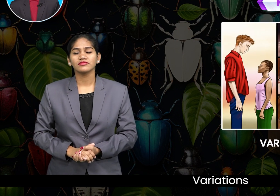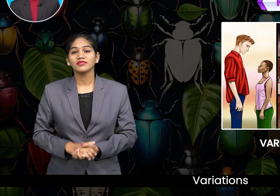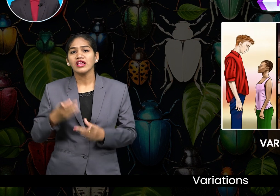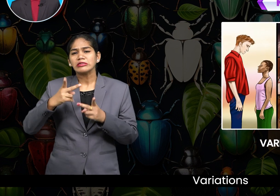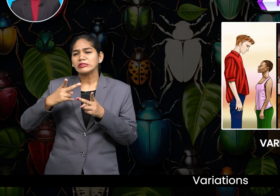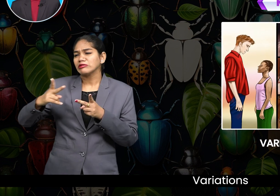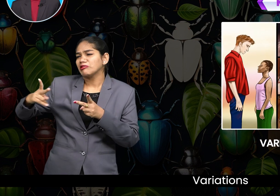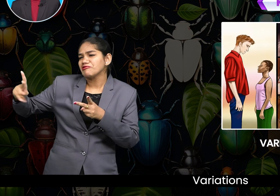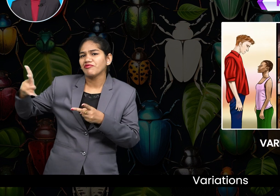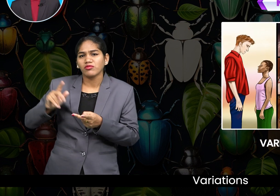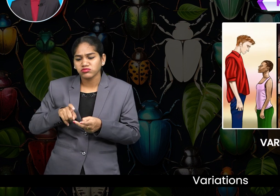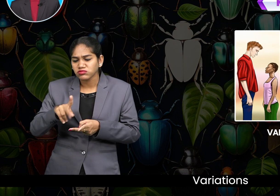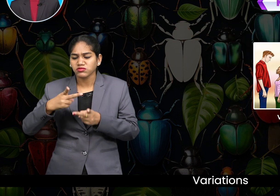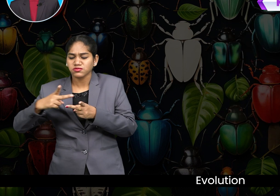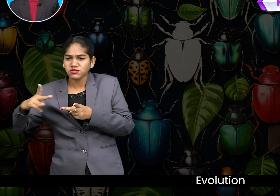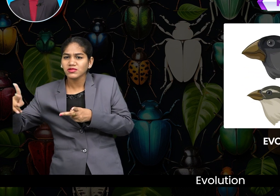variations,